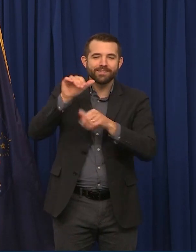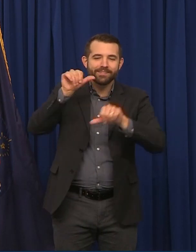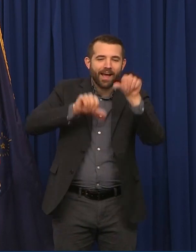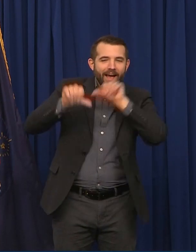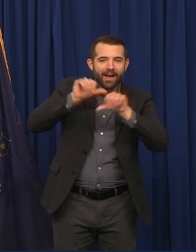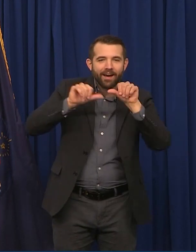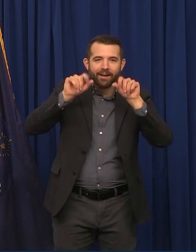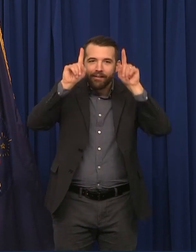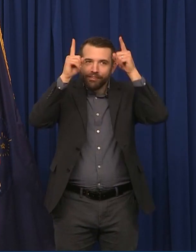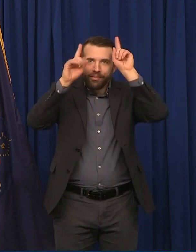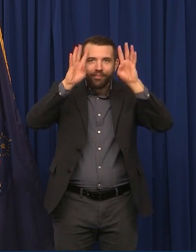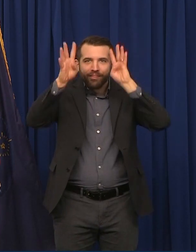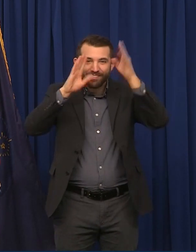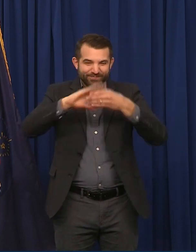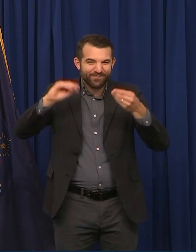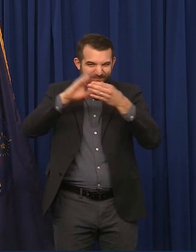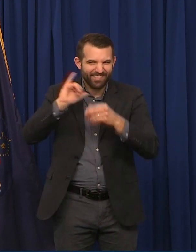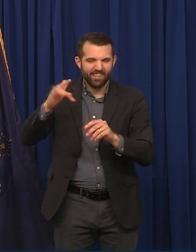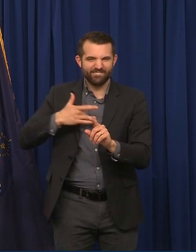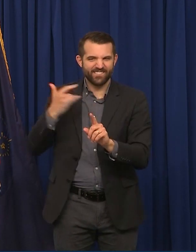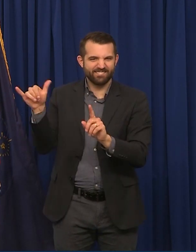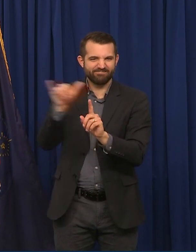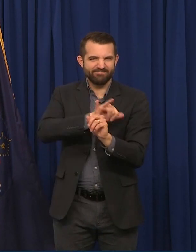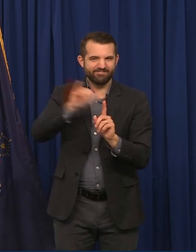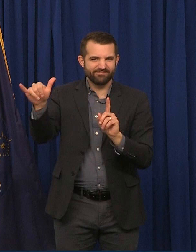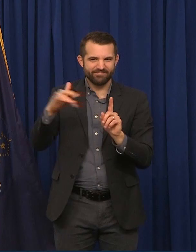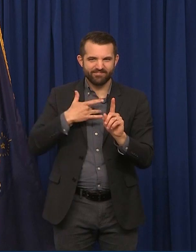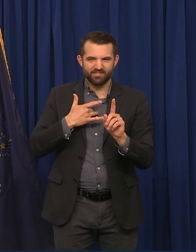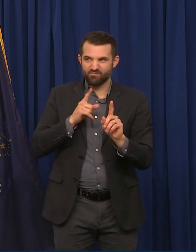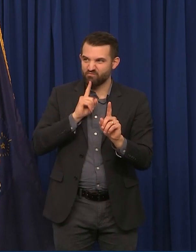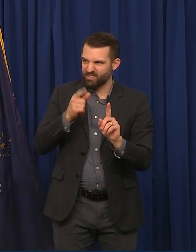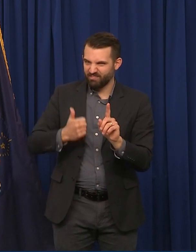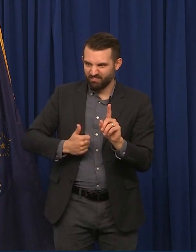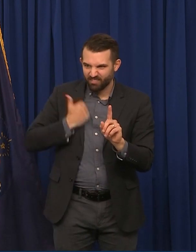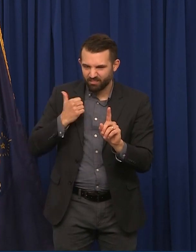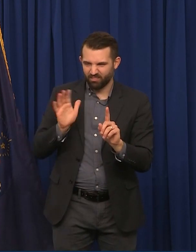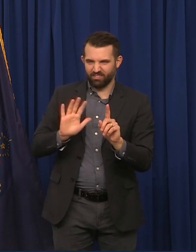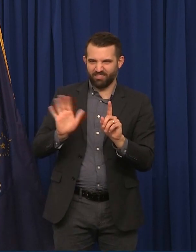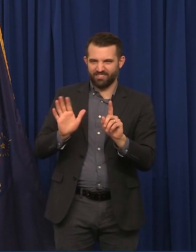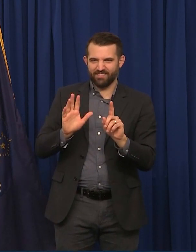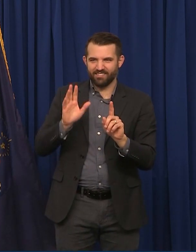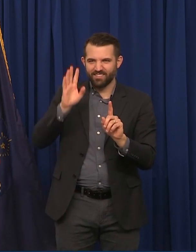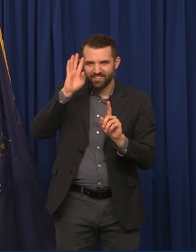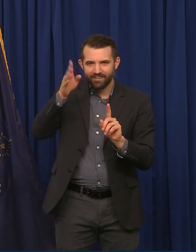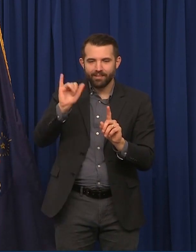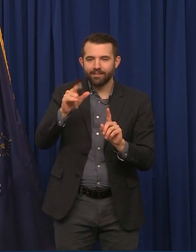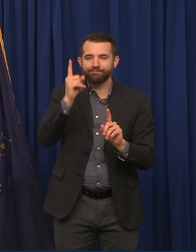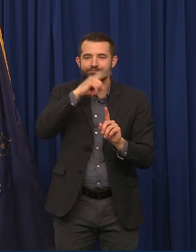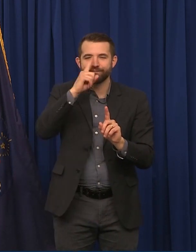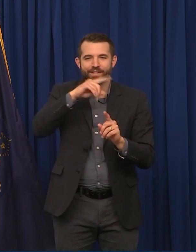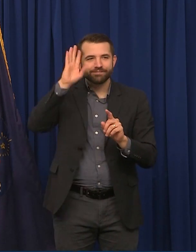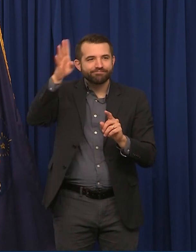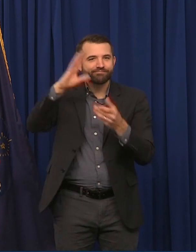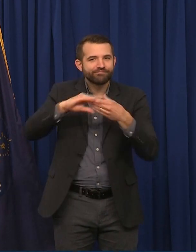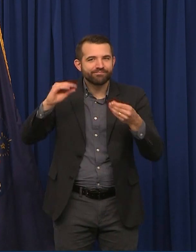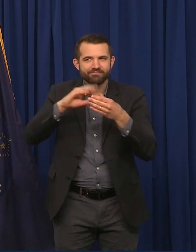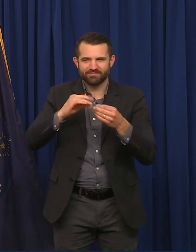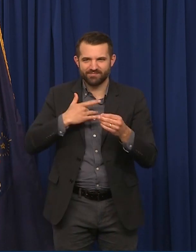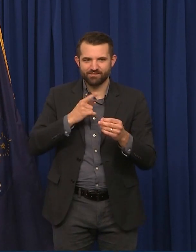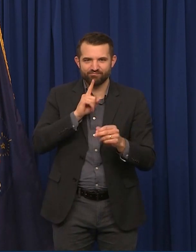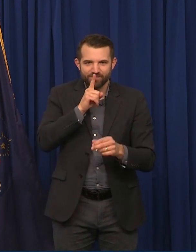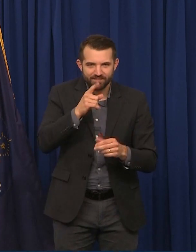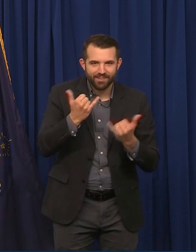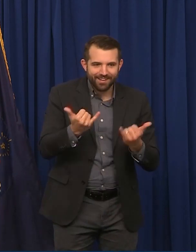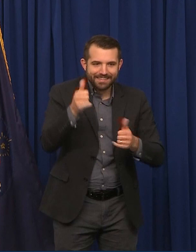Speaking for myself, there are times when it seems like we're living in a dream. One of those situations where you wake up in the middle